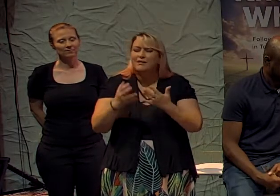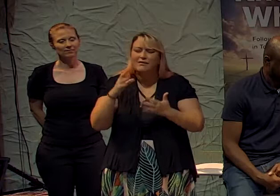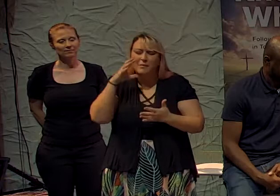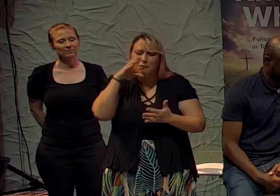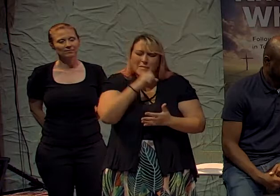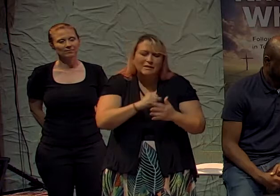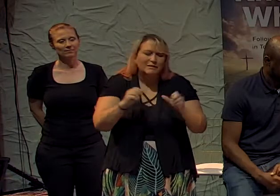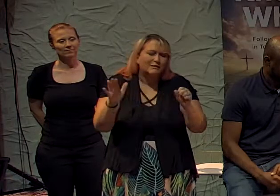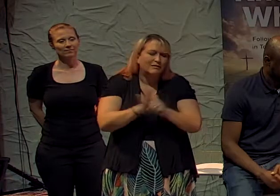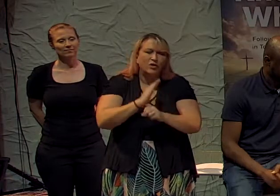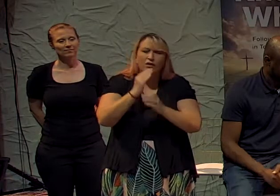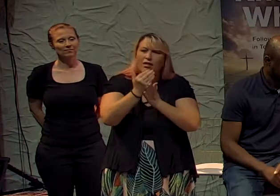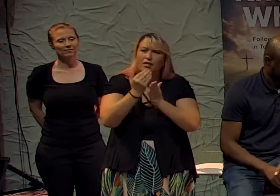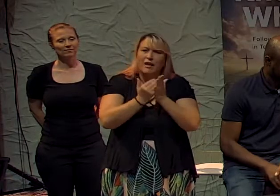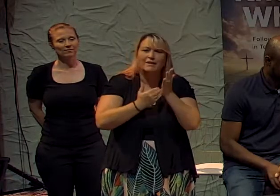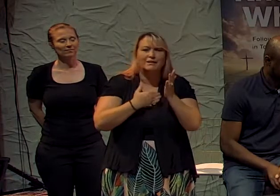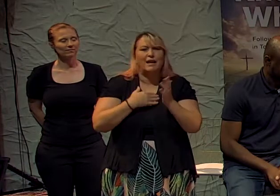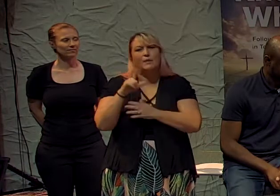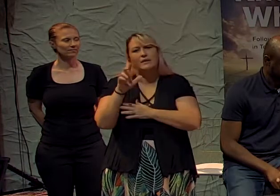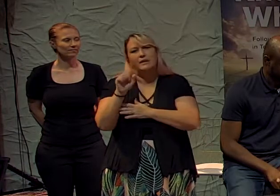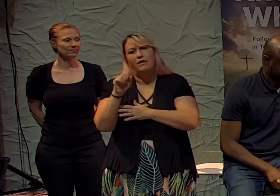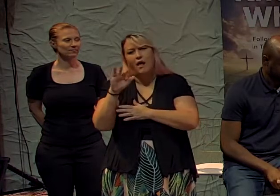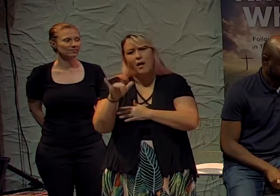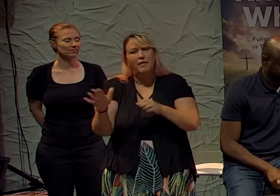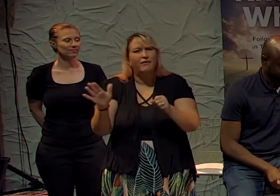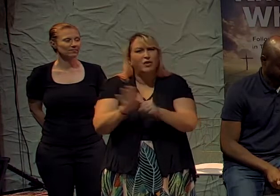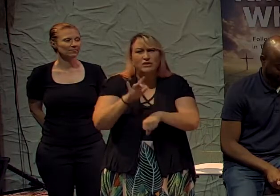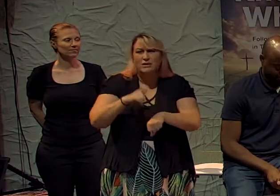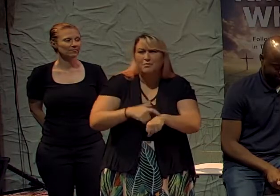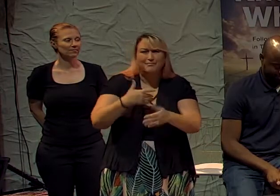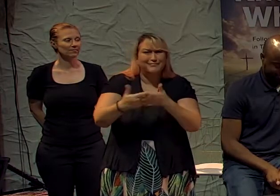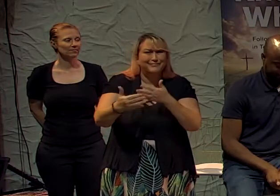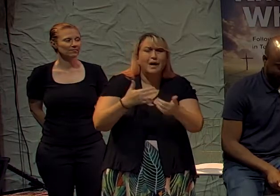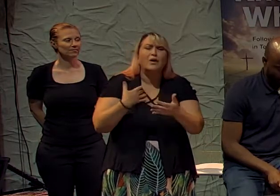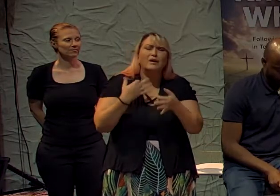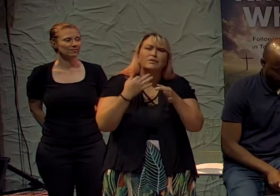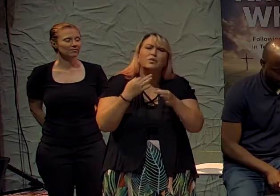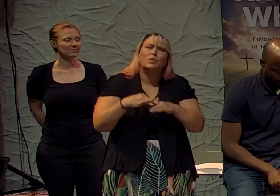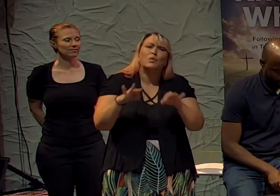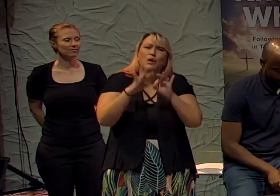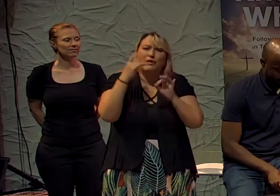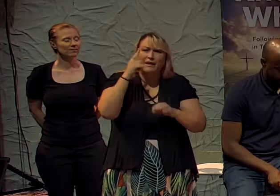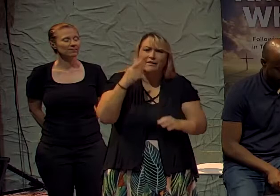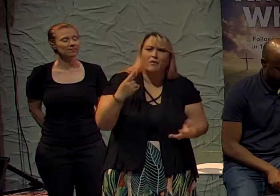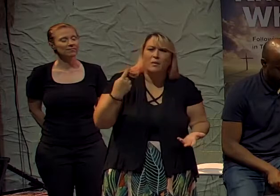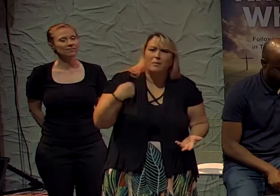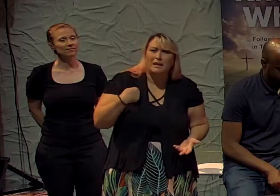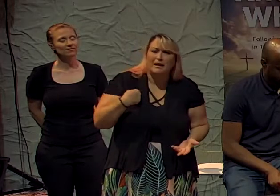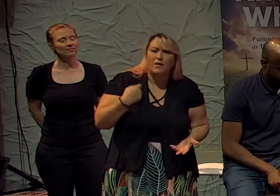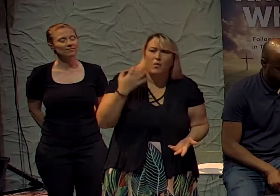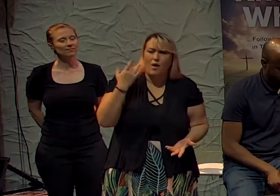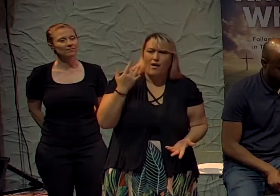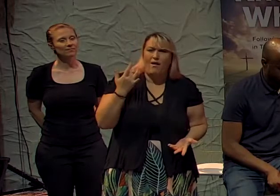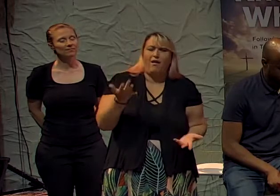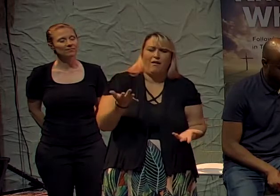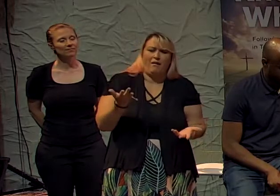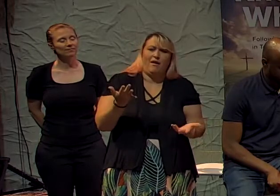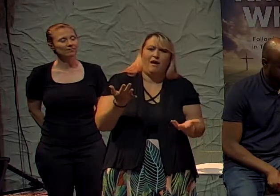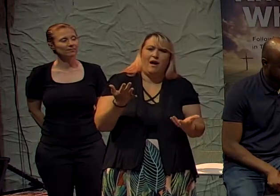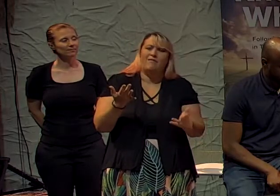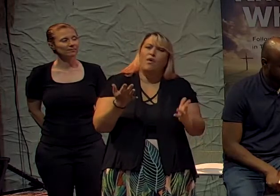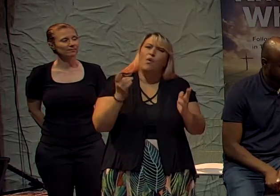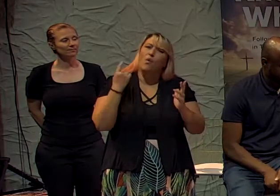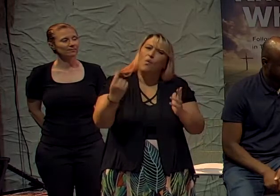whole lesson and I was in the lobby the whole entire time, it was worth it for me because I needed to have